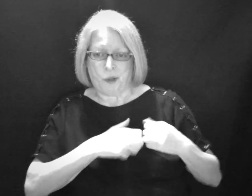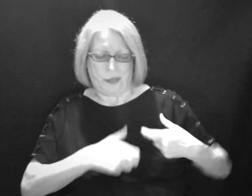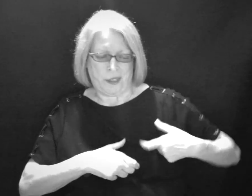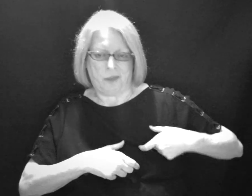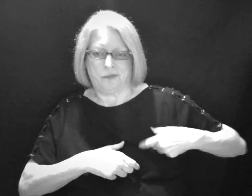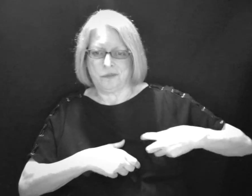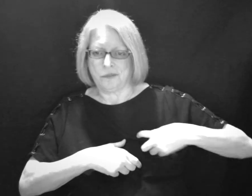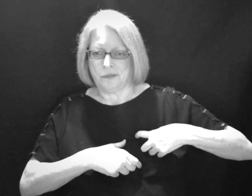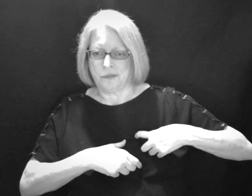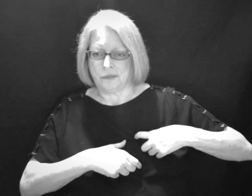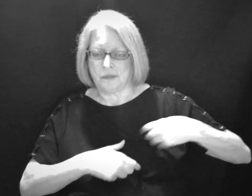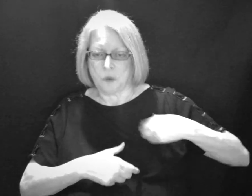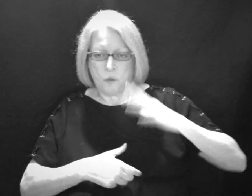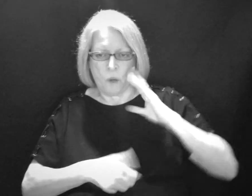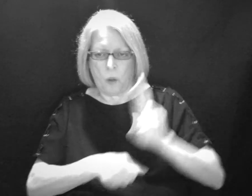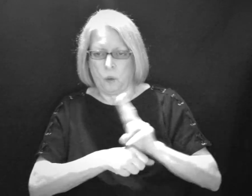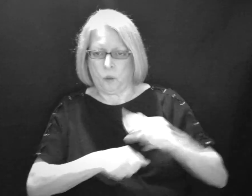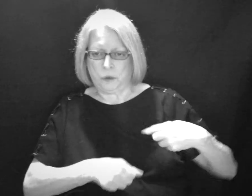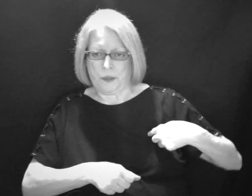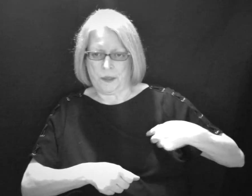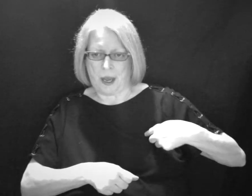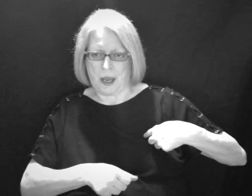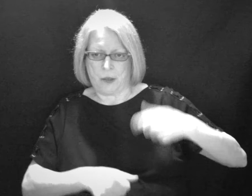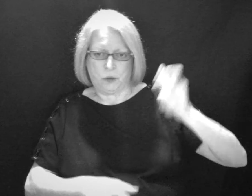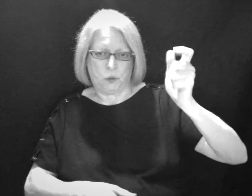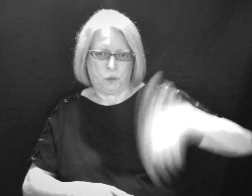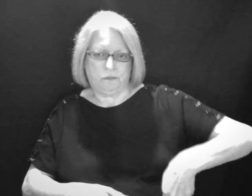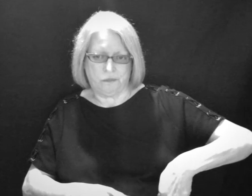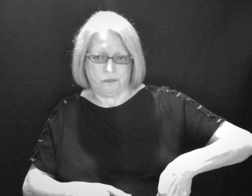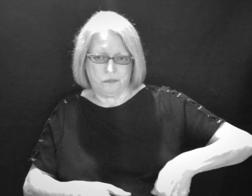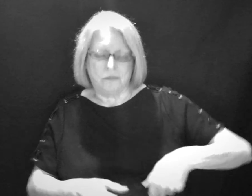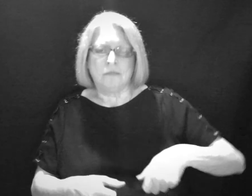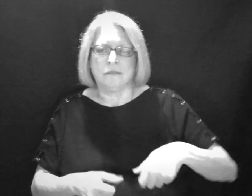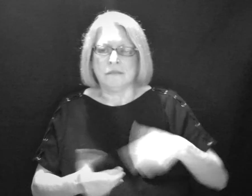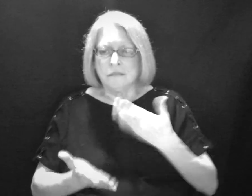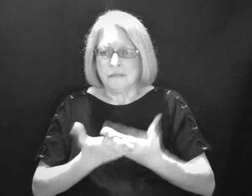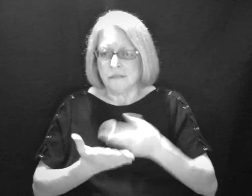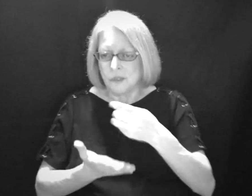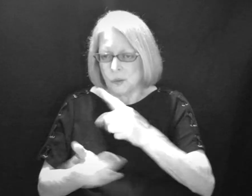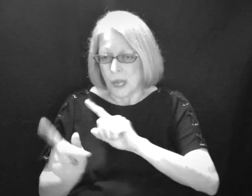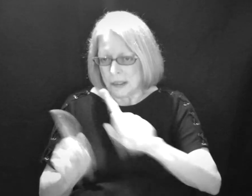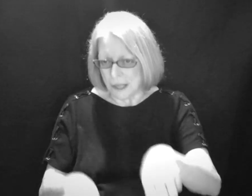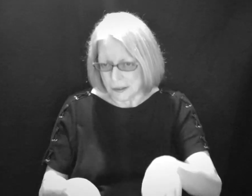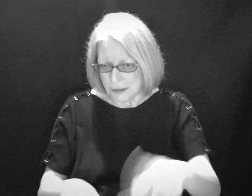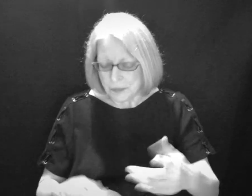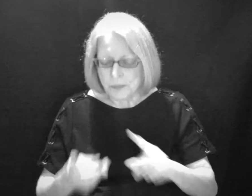Roboto 100, text size, font size 22 about.